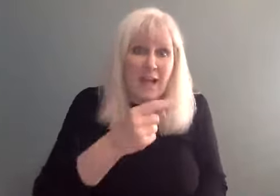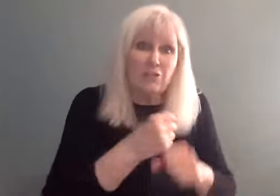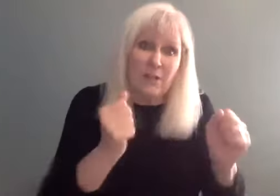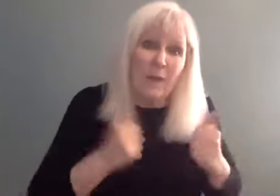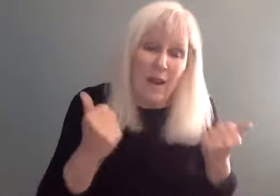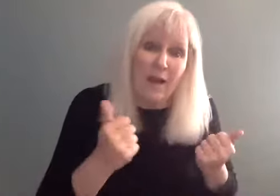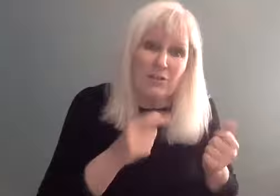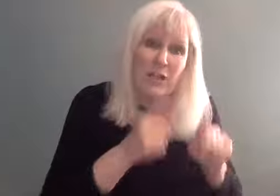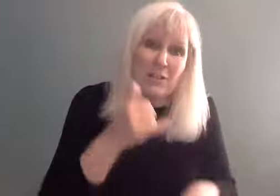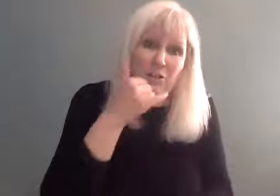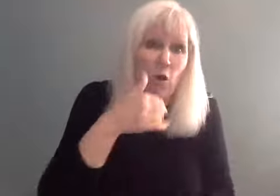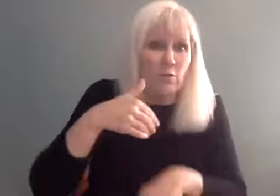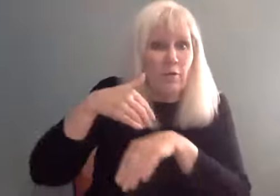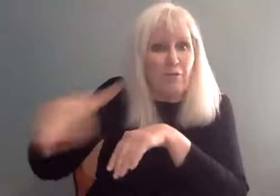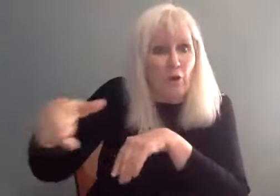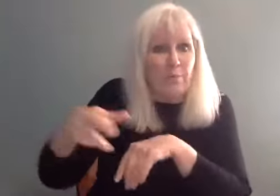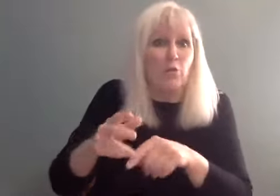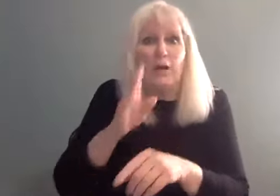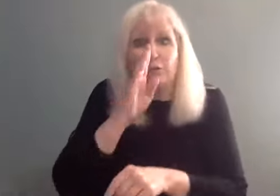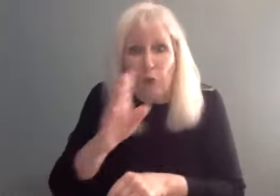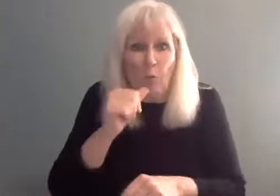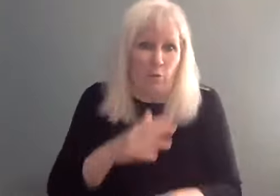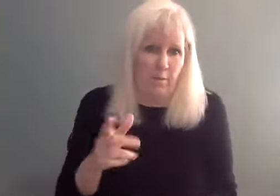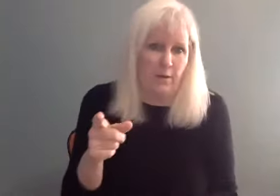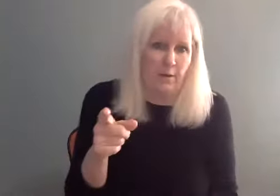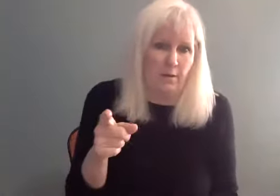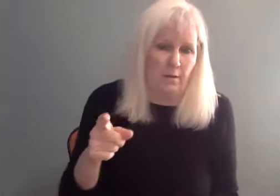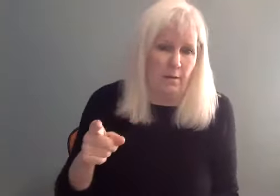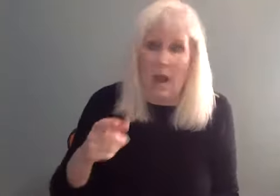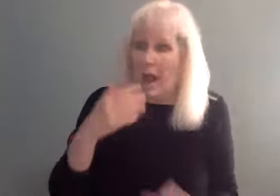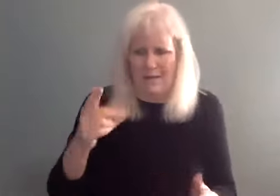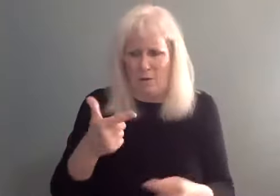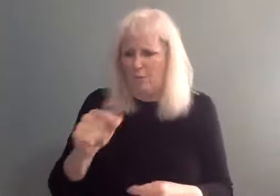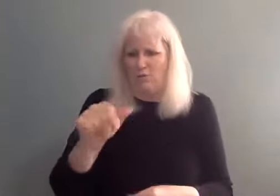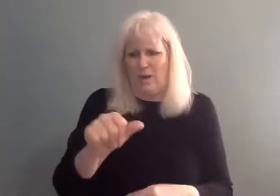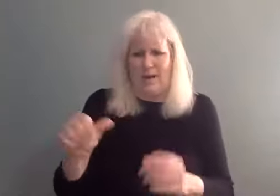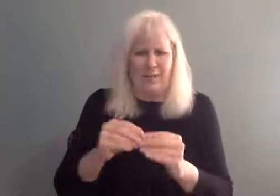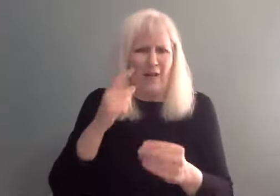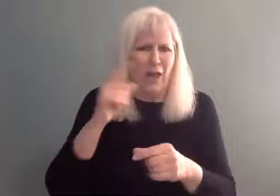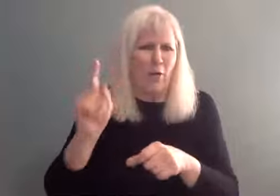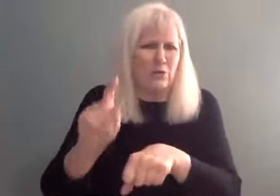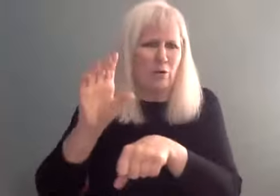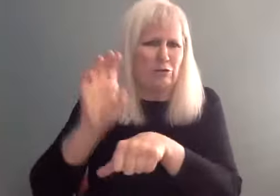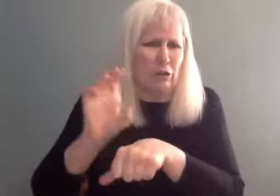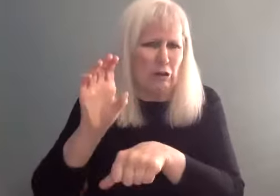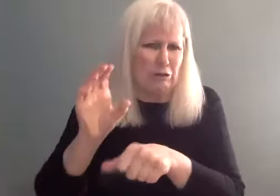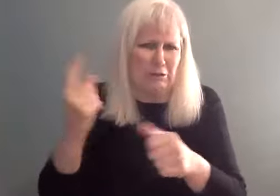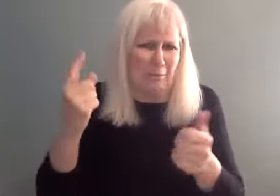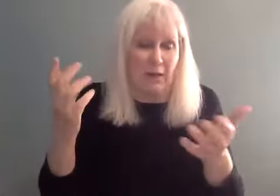sober member that I didn't even know I was going to an AA meeting. Like I said, I thought it was a church. So that was what came in.